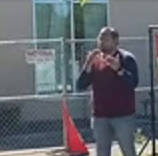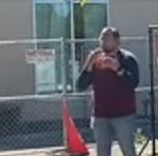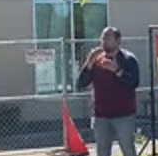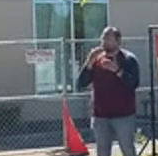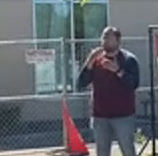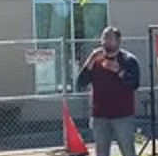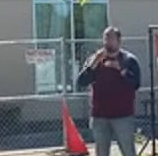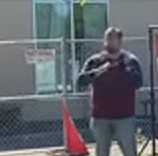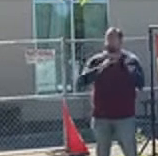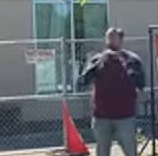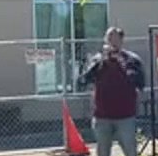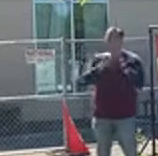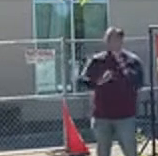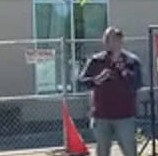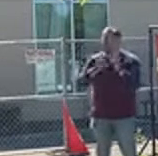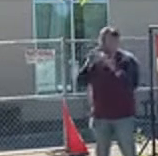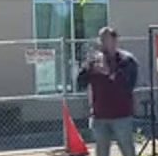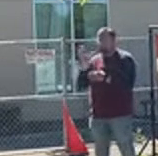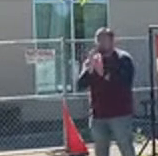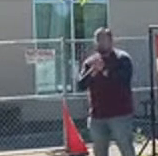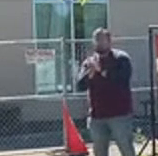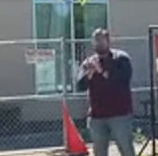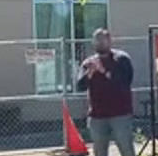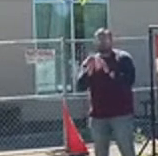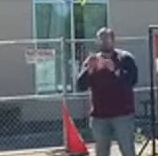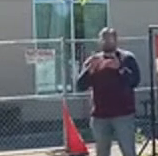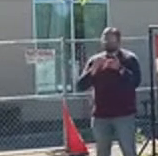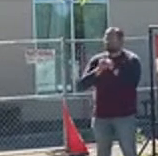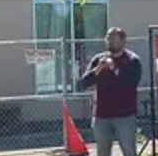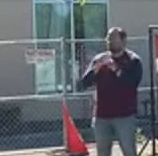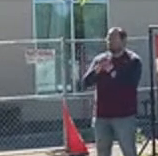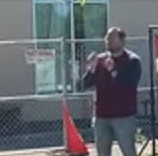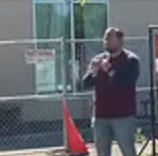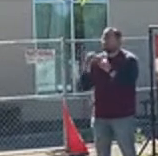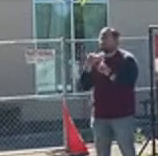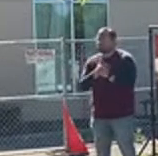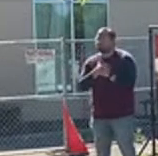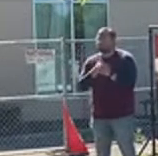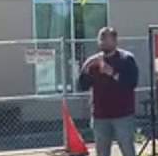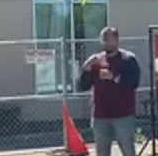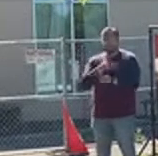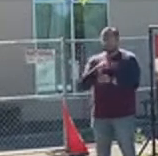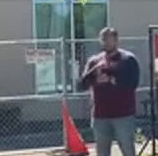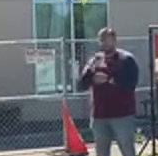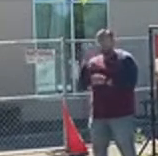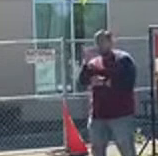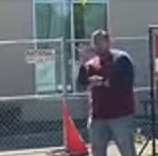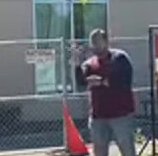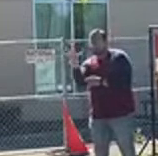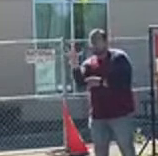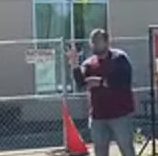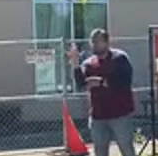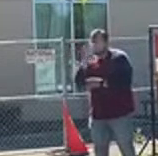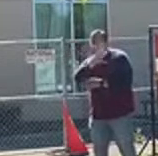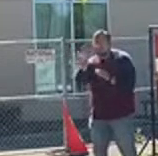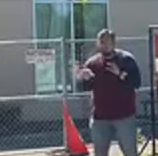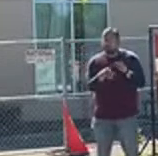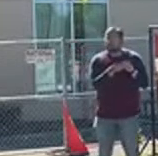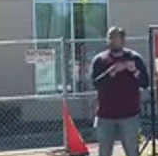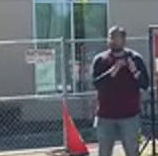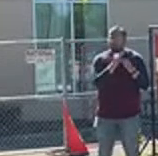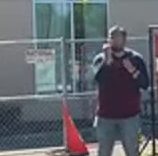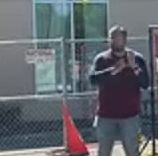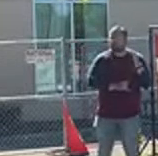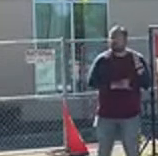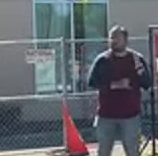their expertise and the way they've worked with us and been able to take our staff input and put those ideas into final drawings. And